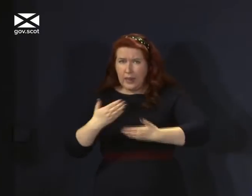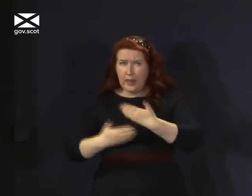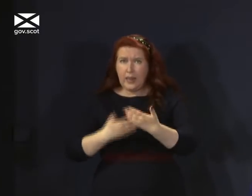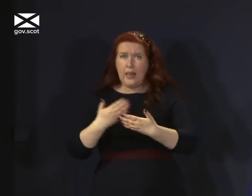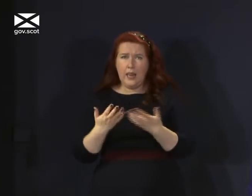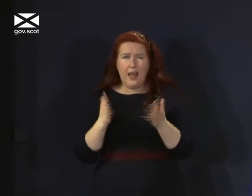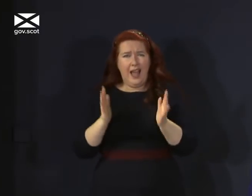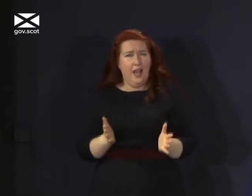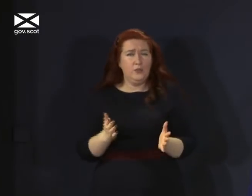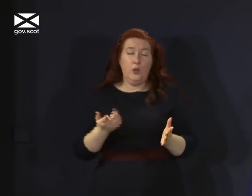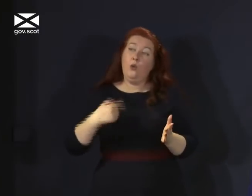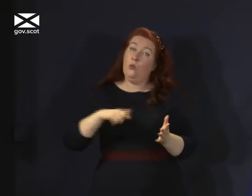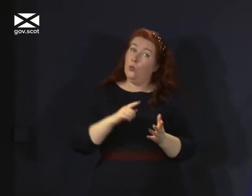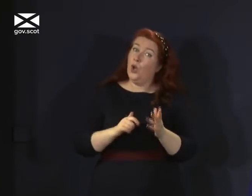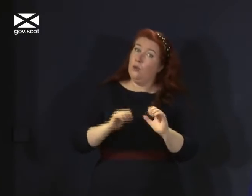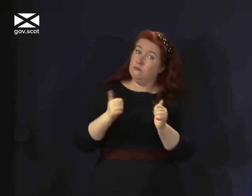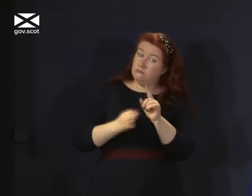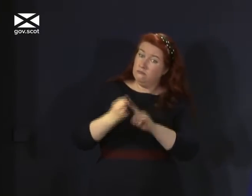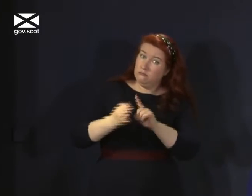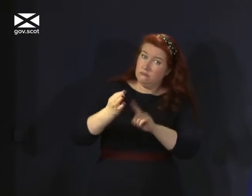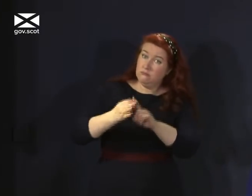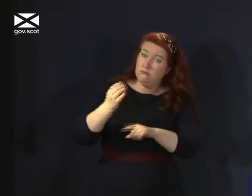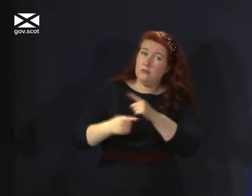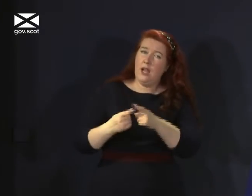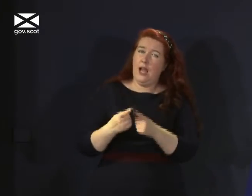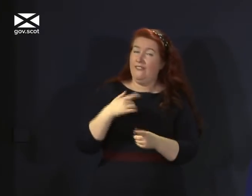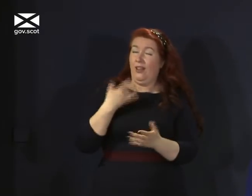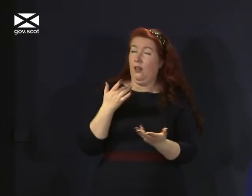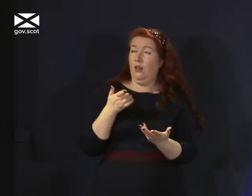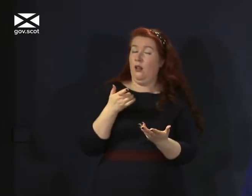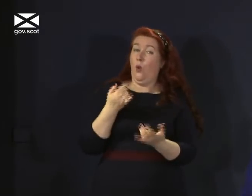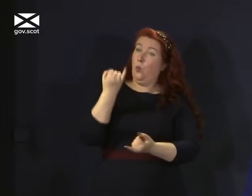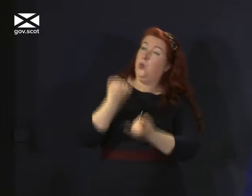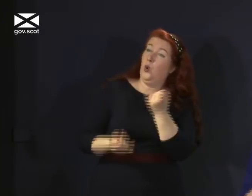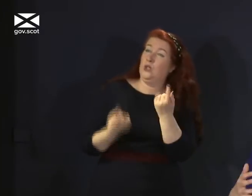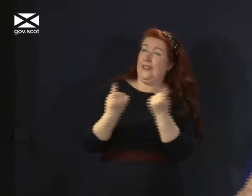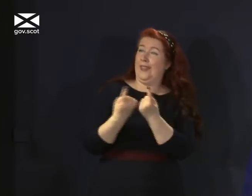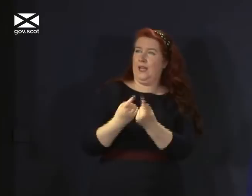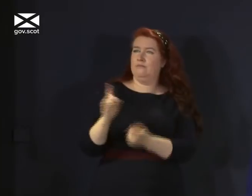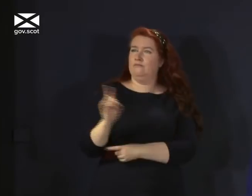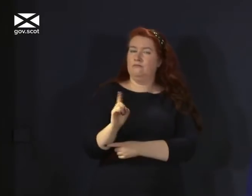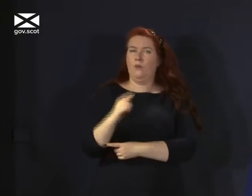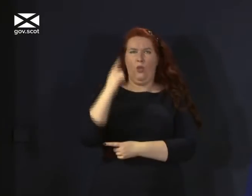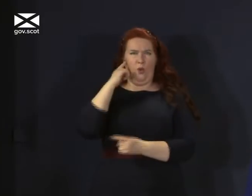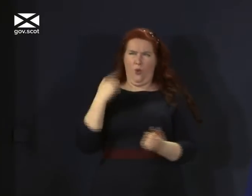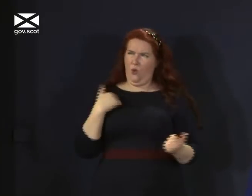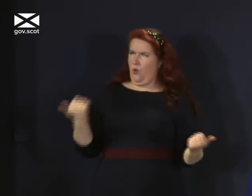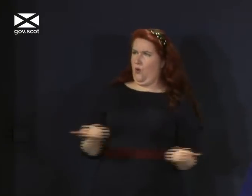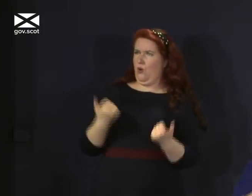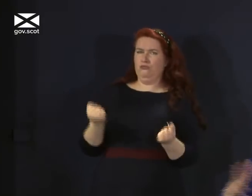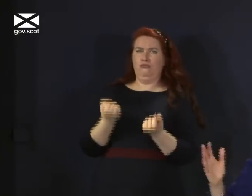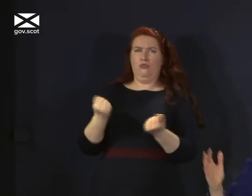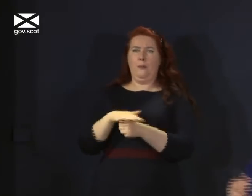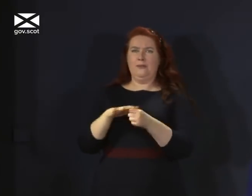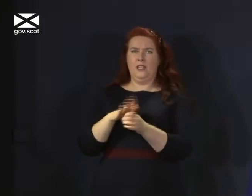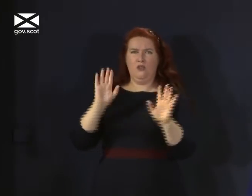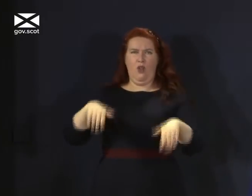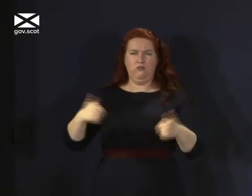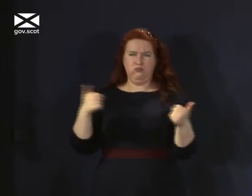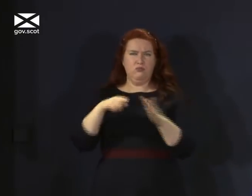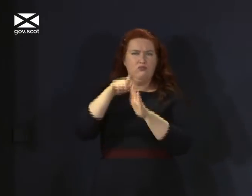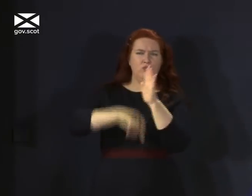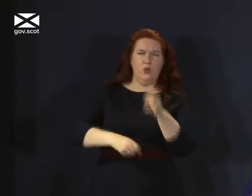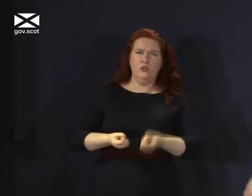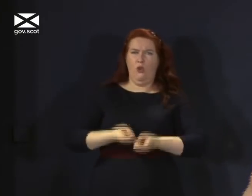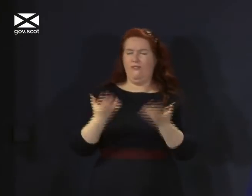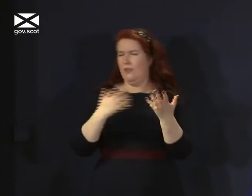we're making really good progress on that. But the worst thing we could do right now, given that we think we're in a much stronger position, is just to throw all caution to the